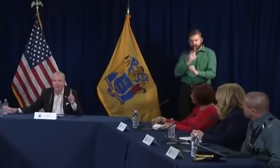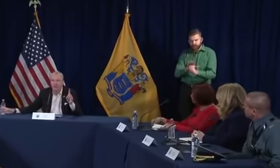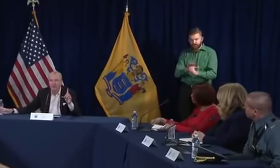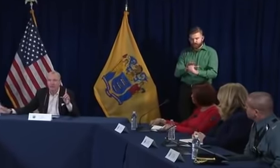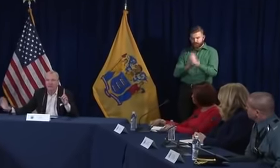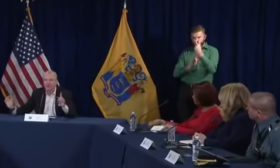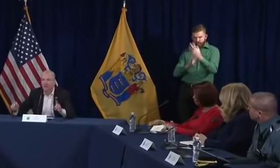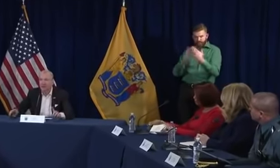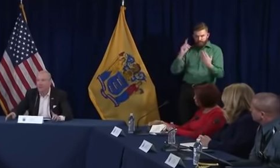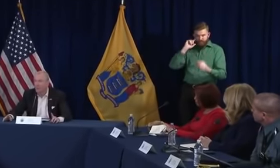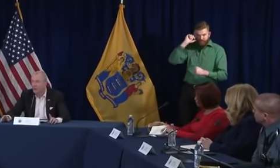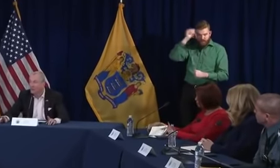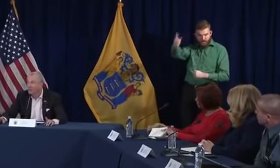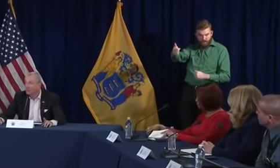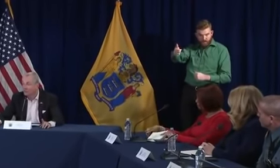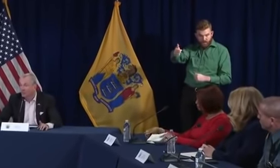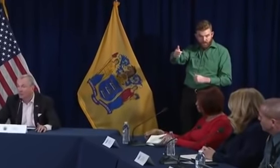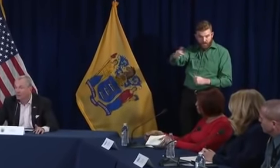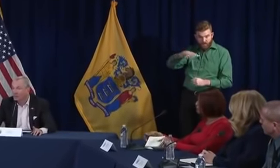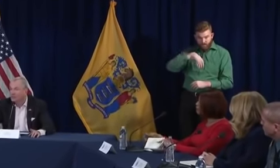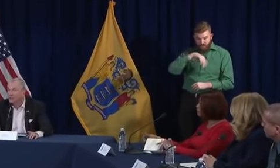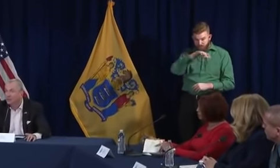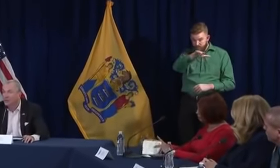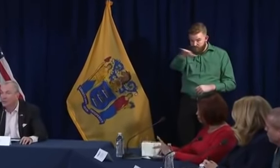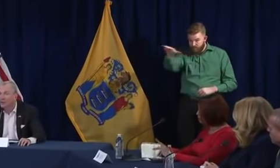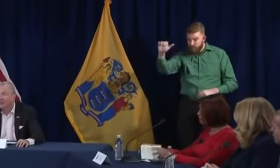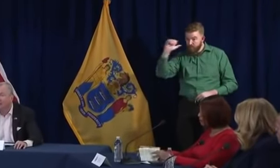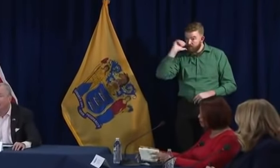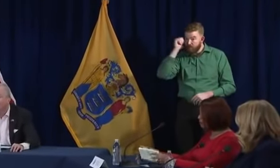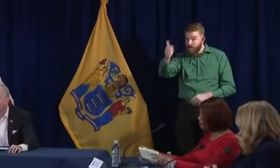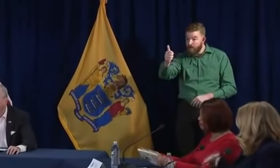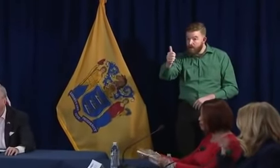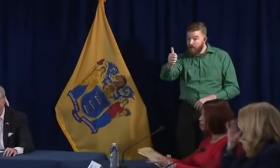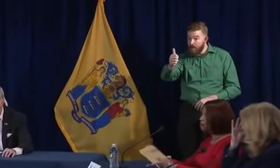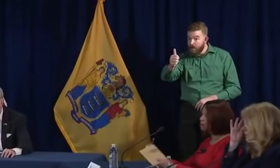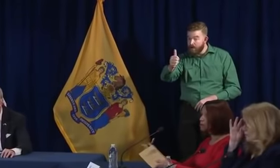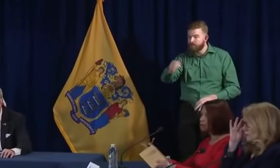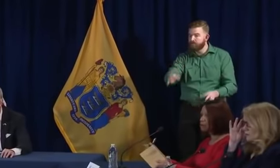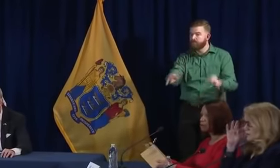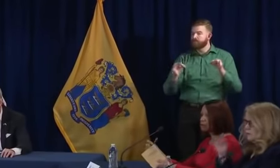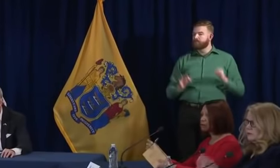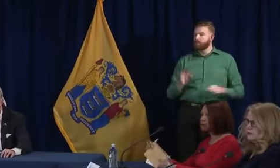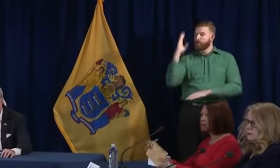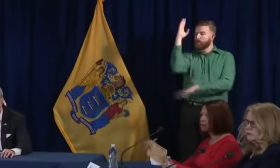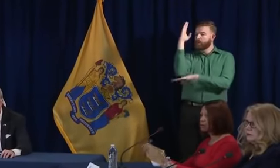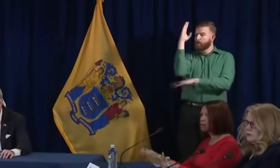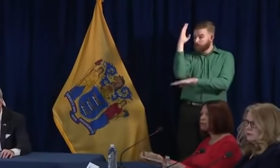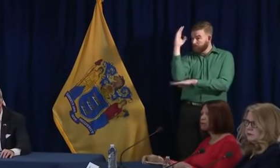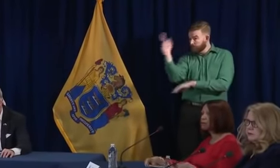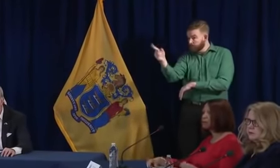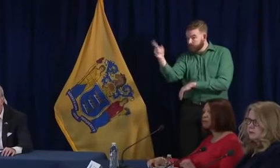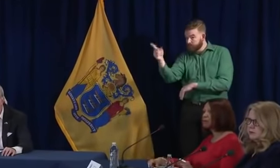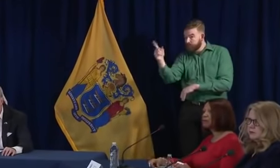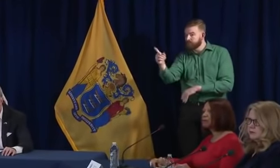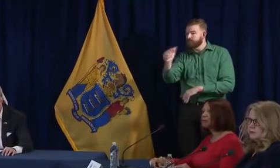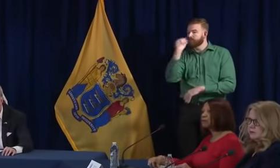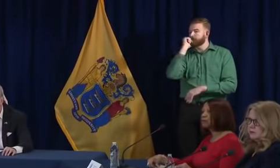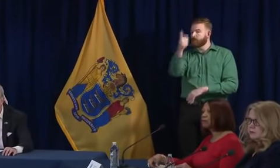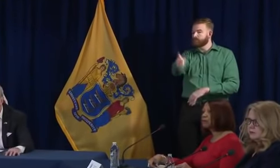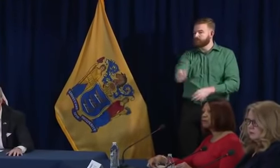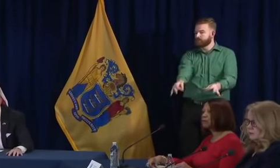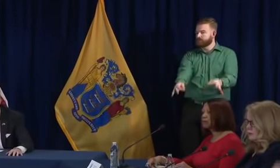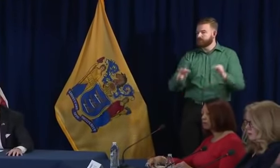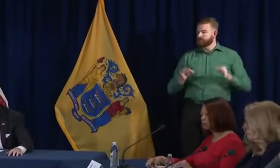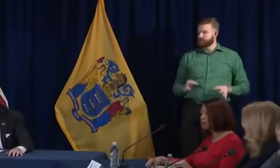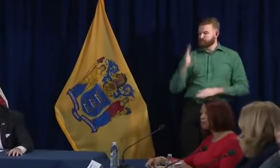to remind everybody, I think we're at noon tomorrow, unless you hear otherwise, Alex. And Mahan is still here. You're saying noon right